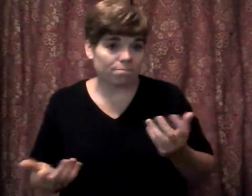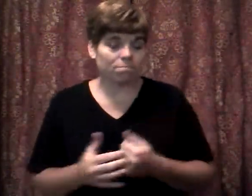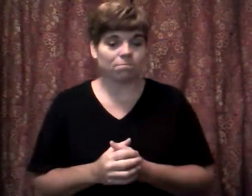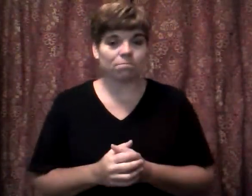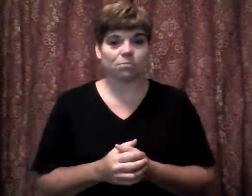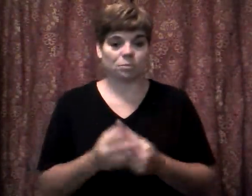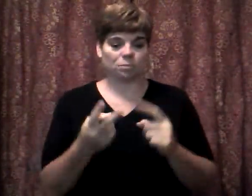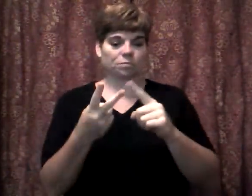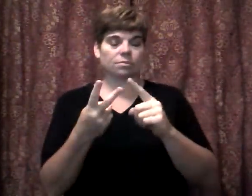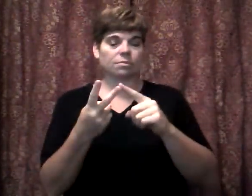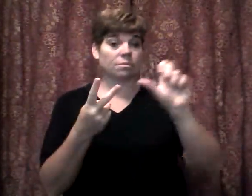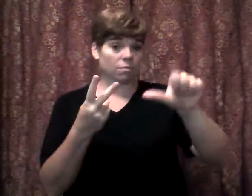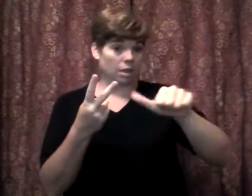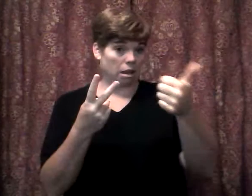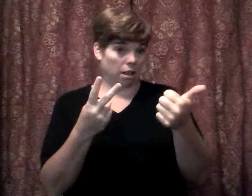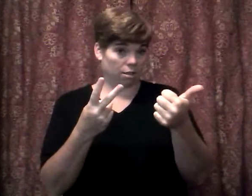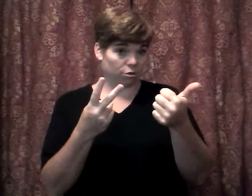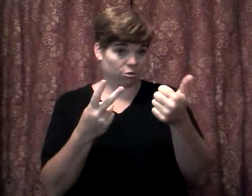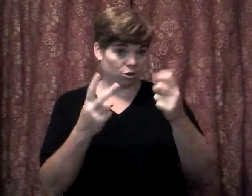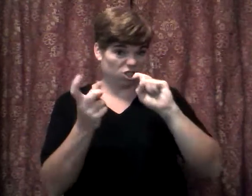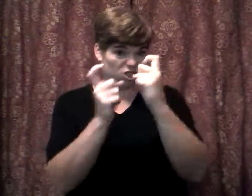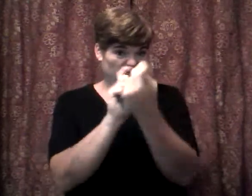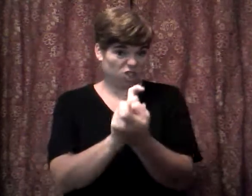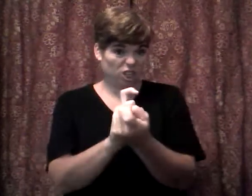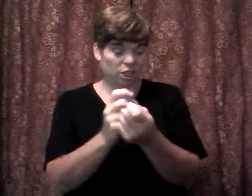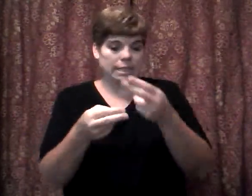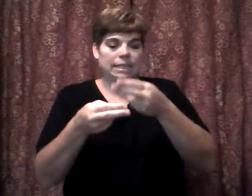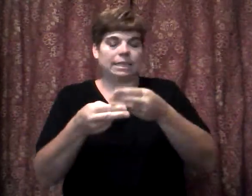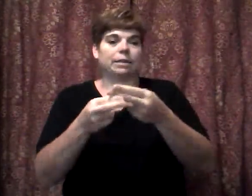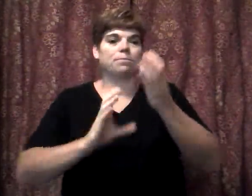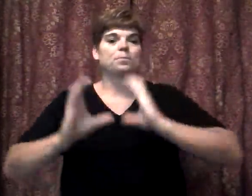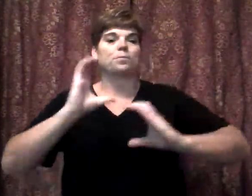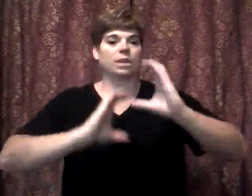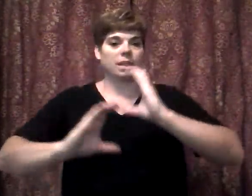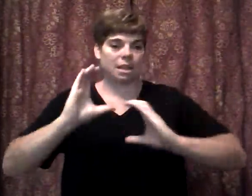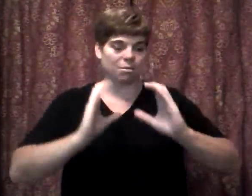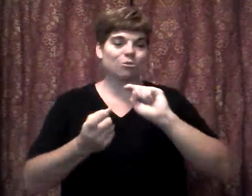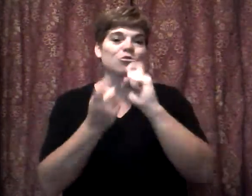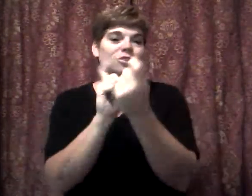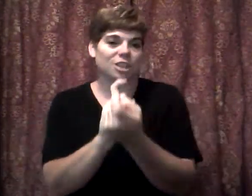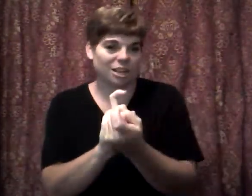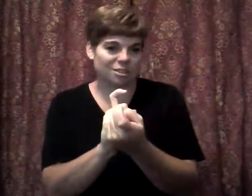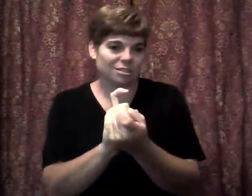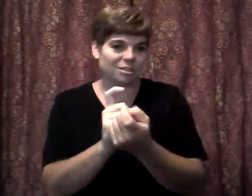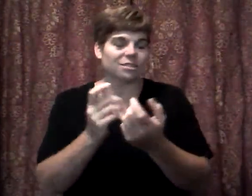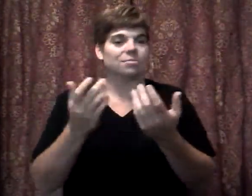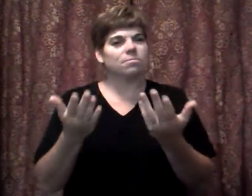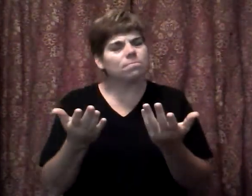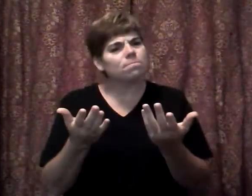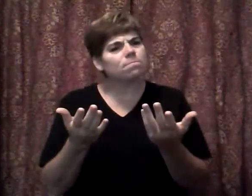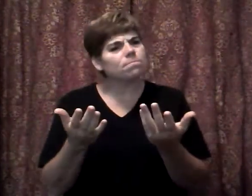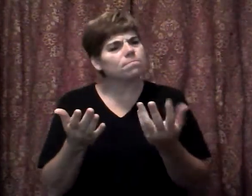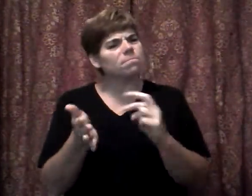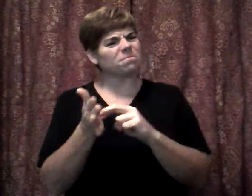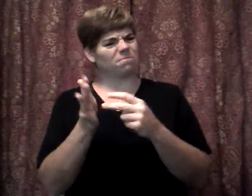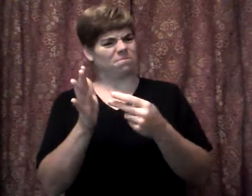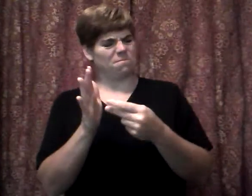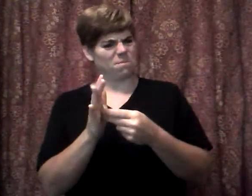The other type of change is called a chemical change. Now, a chemical change is when something new besides